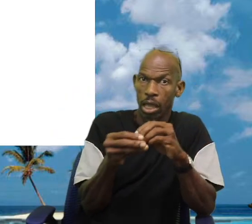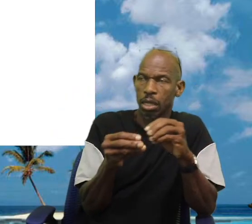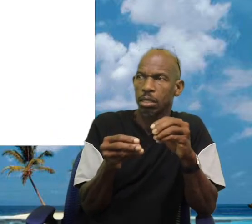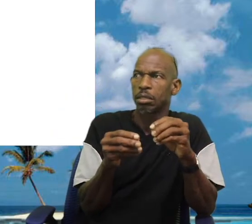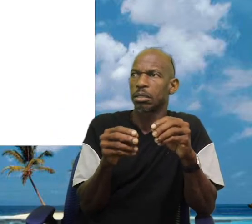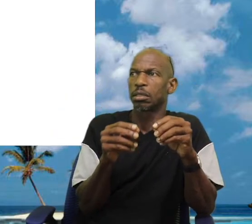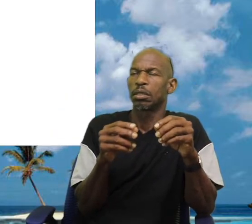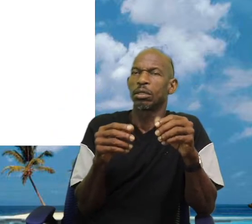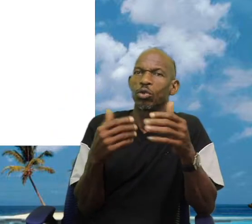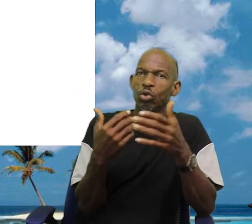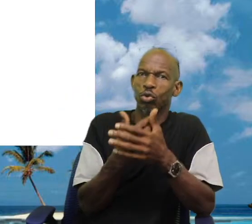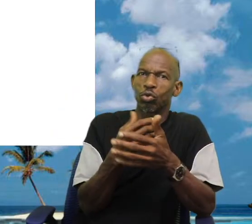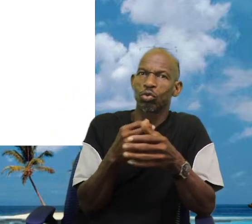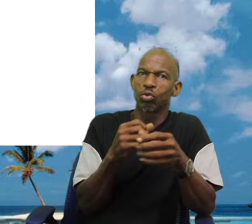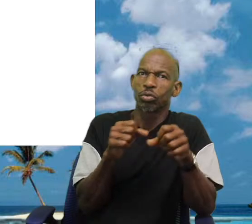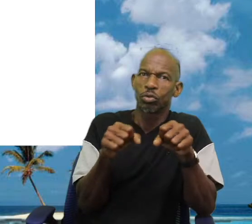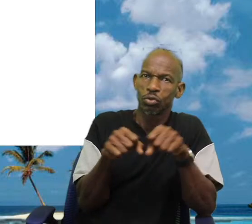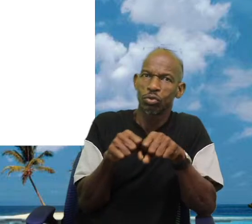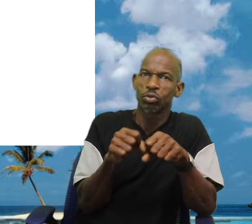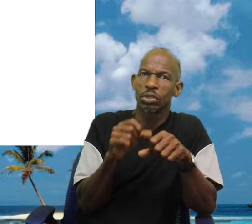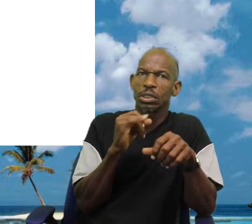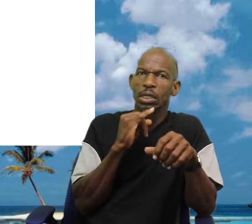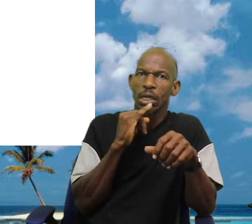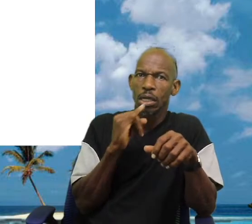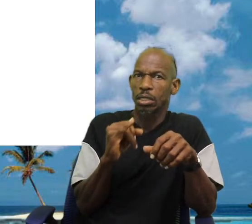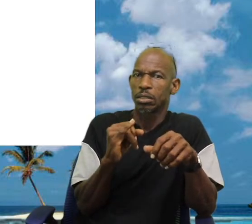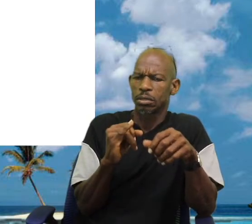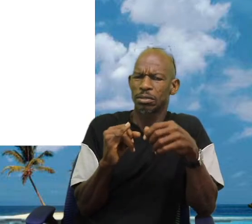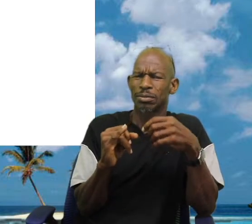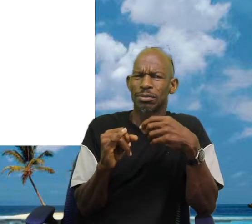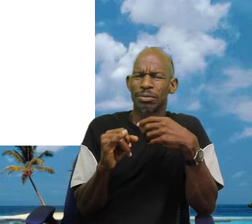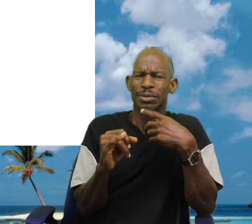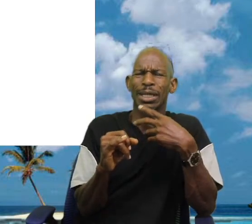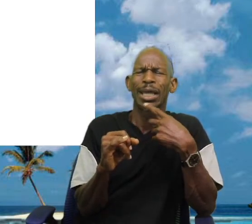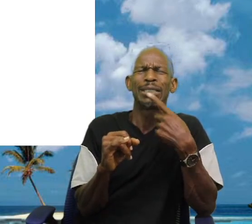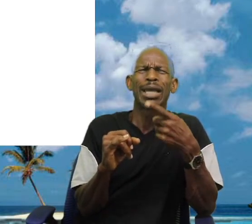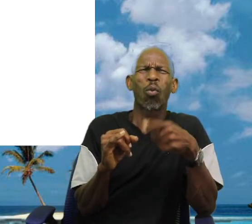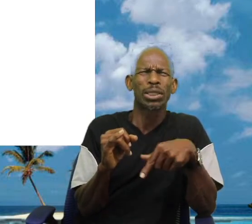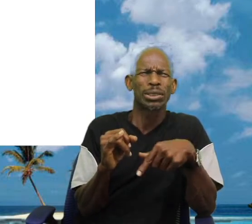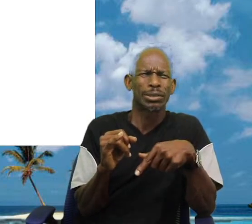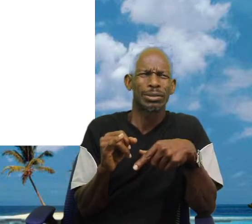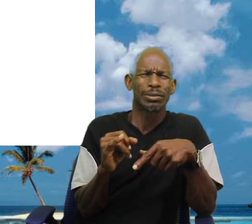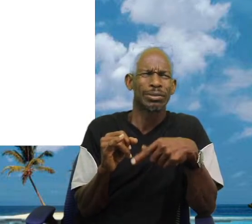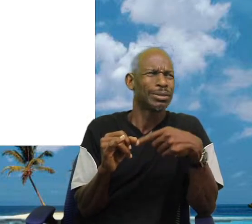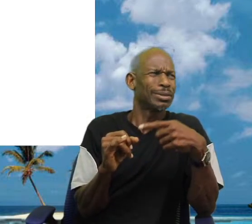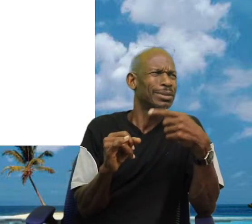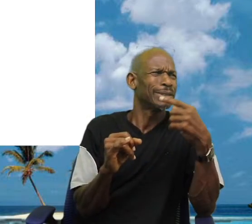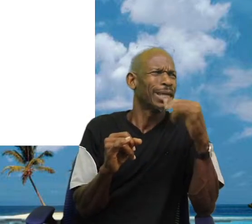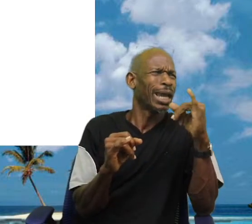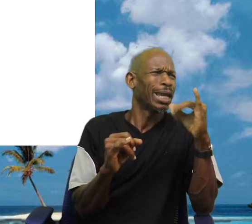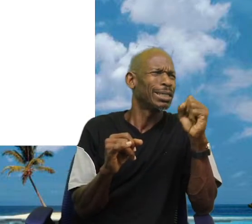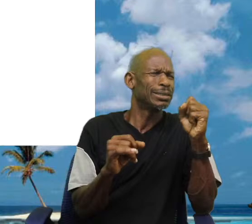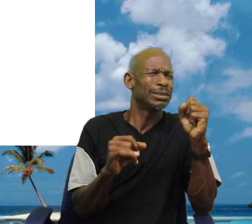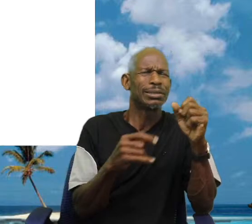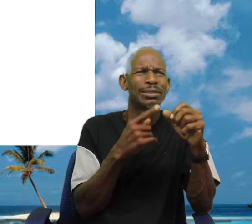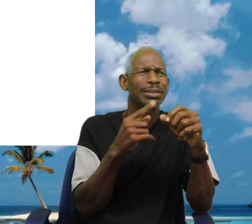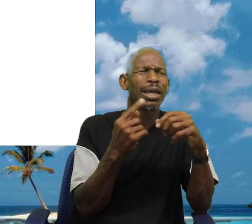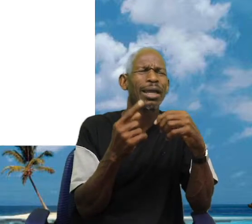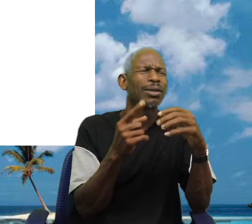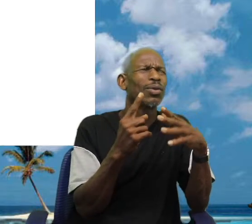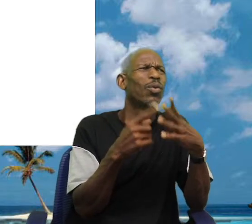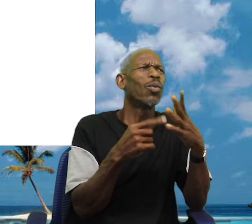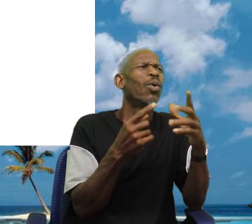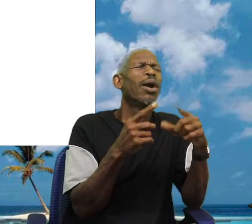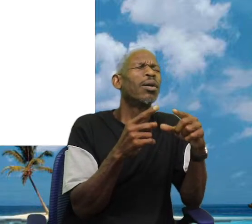but anytime I put a word is, I must tell something about it. The new shoes is, I could put